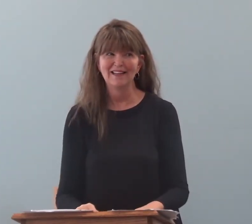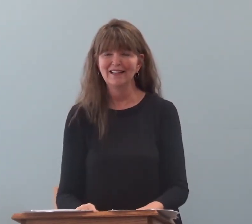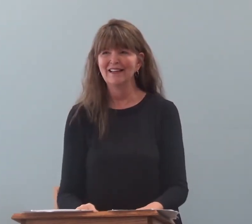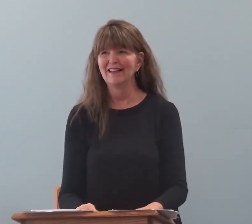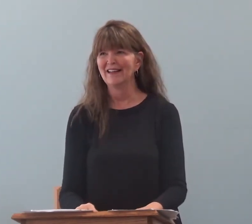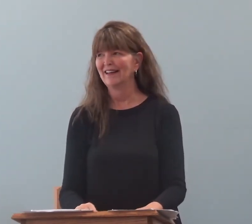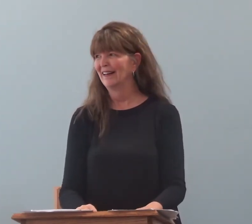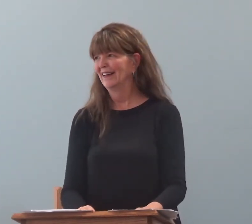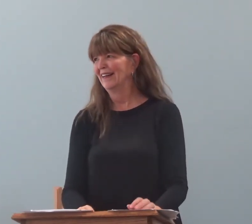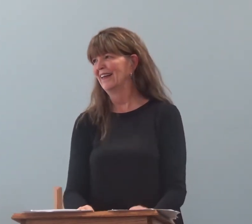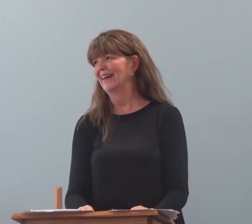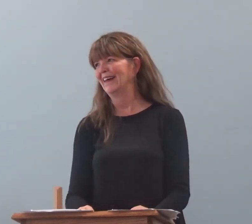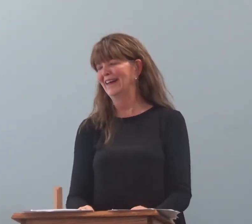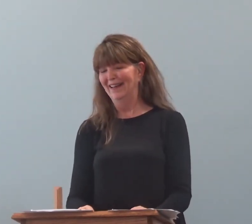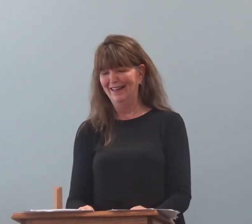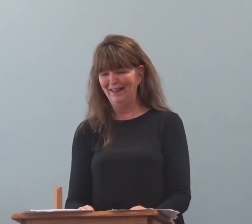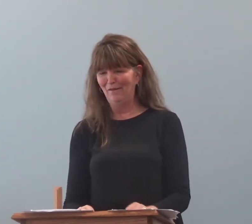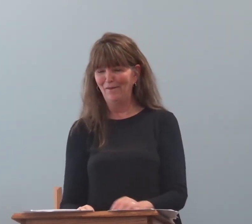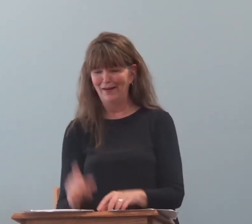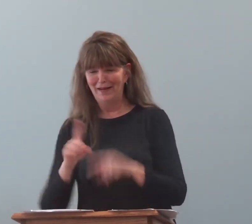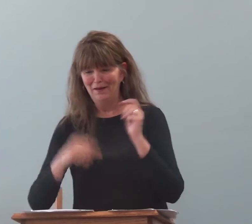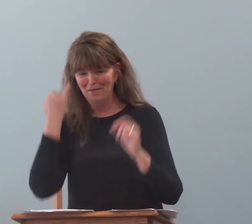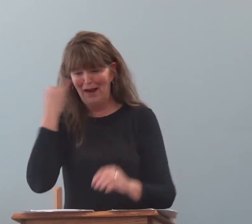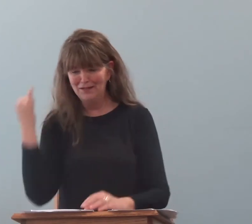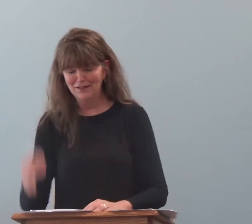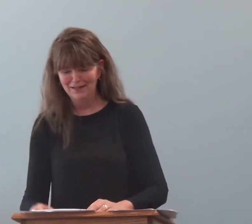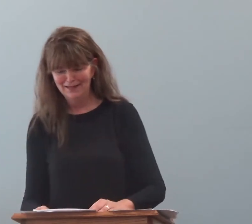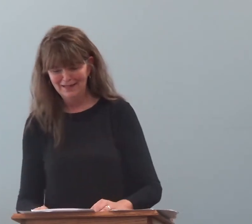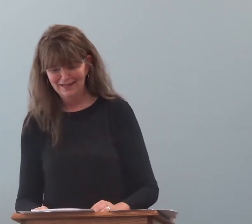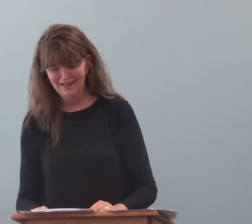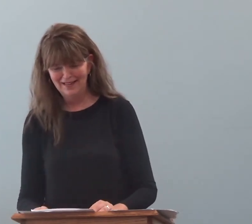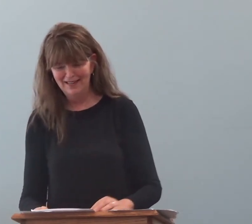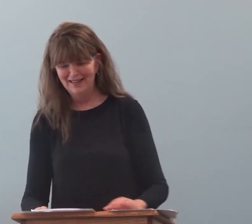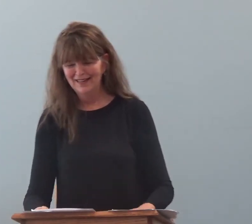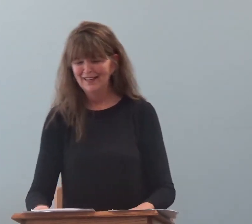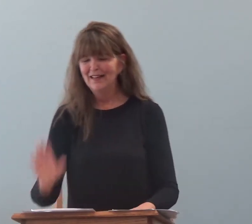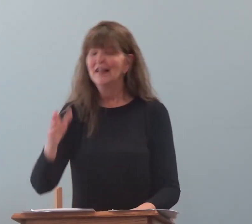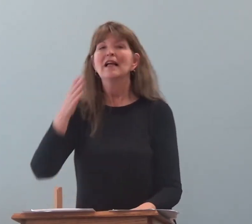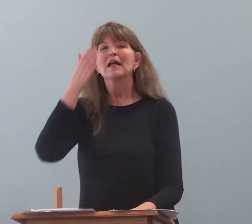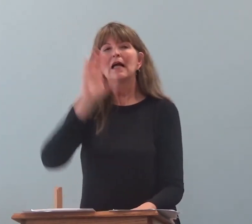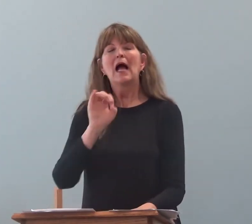become parents at 90, do ya? Oh, I can't even imagine that.